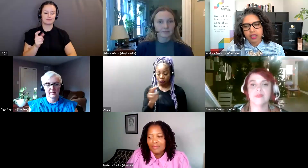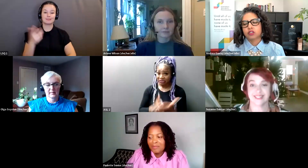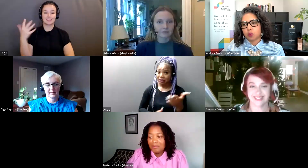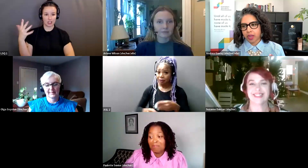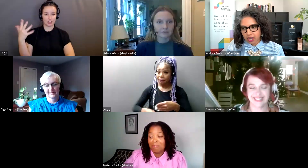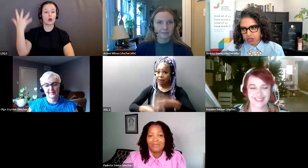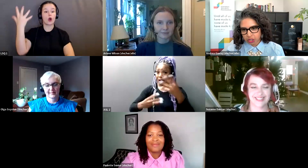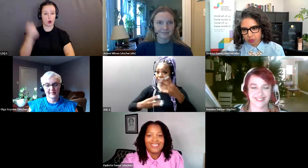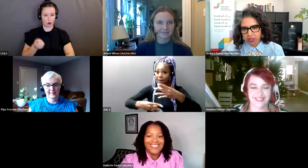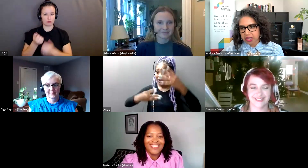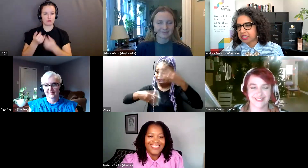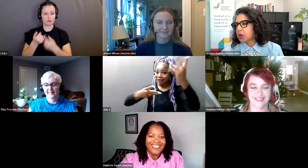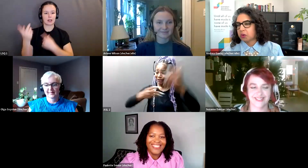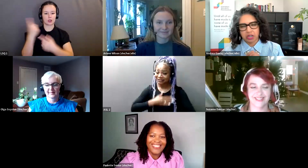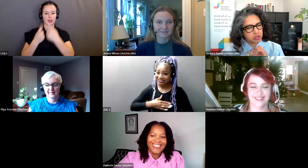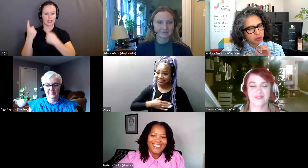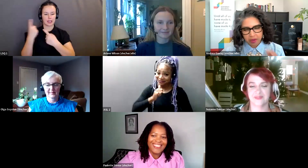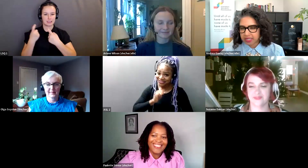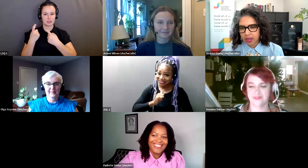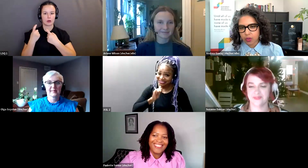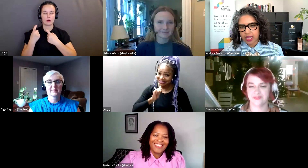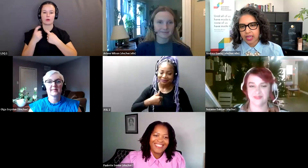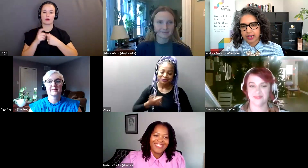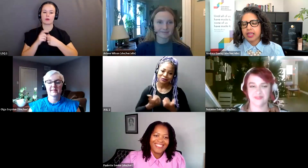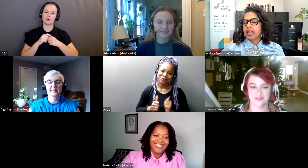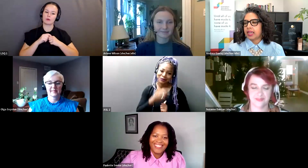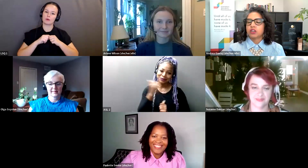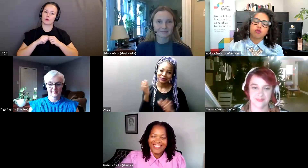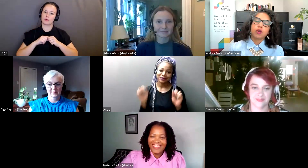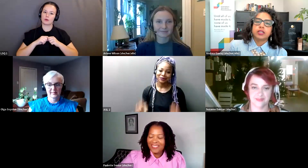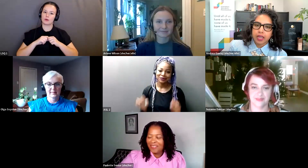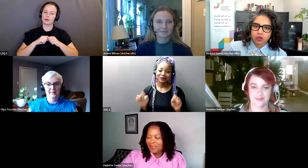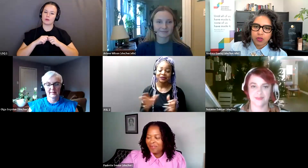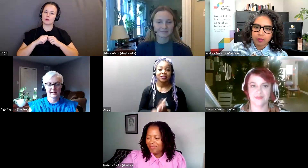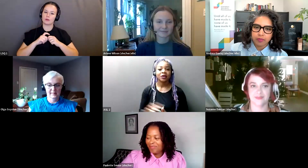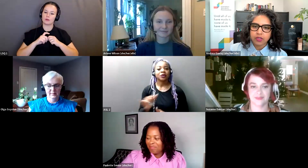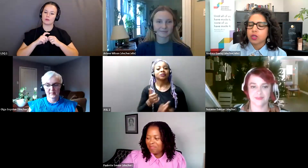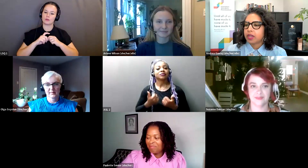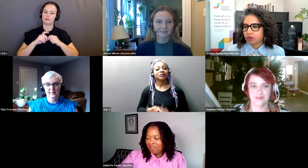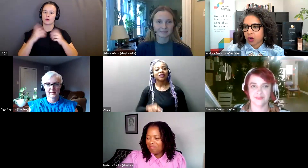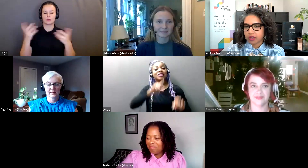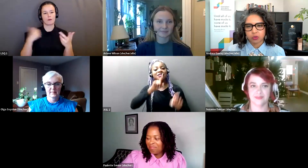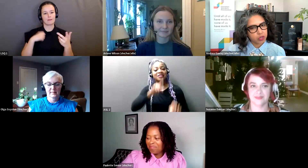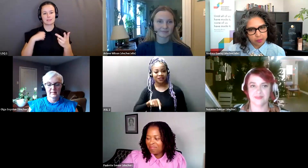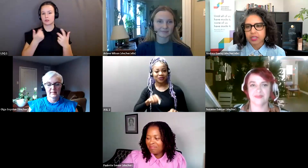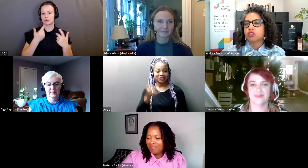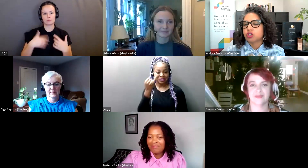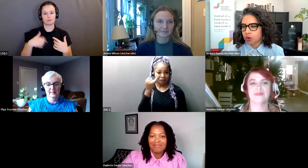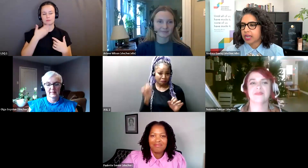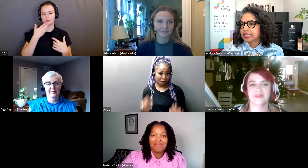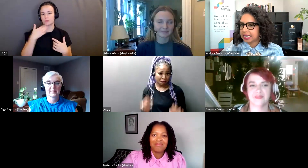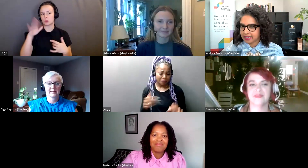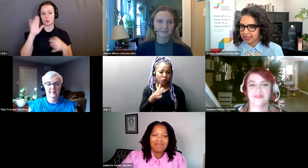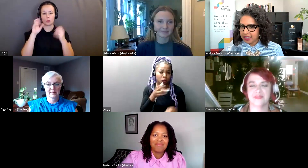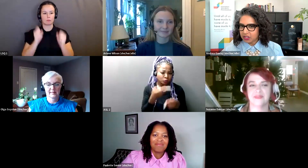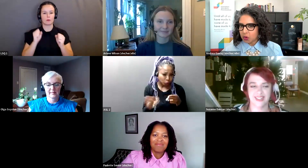lot, so patience with us. We're going to do the best that we can and try to answer them to the best of our abilities. We'll keep it